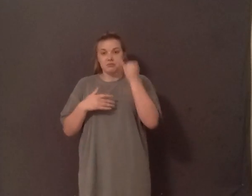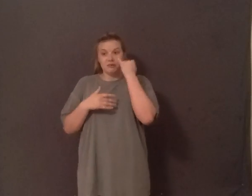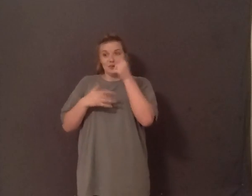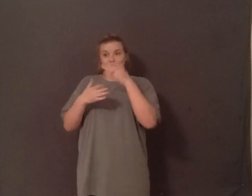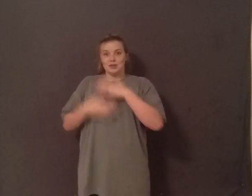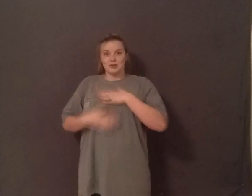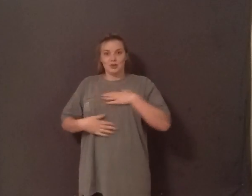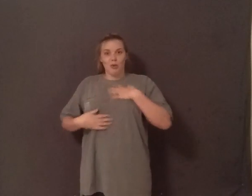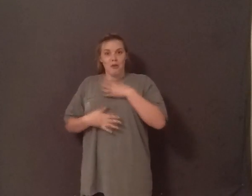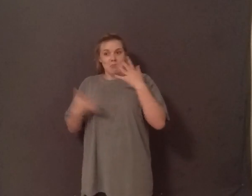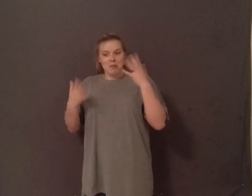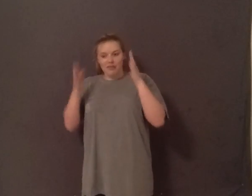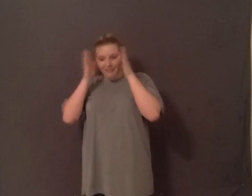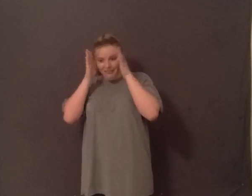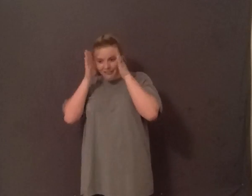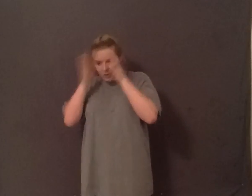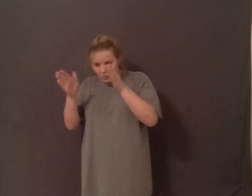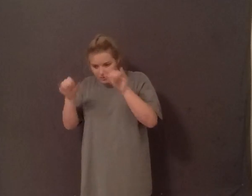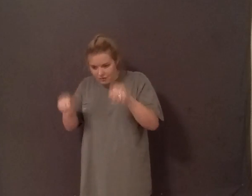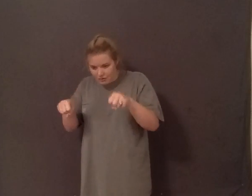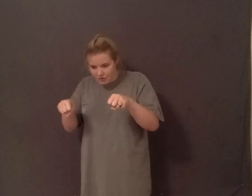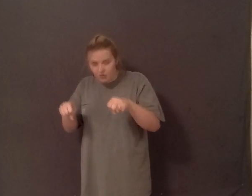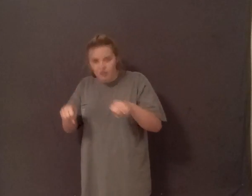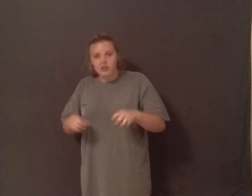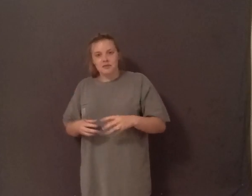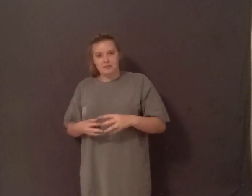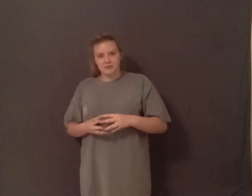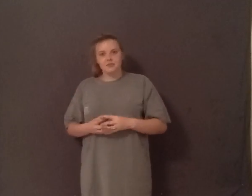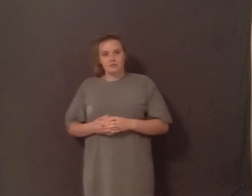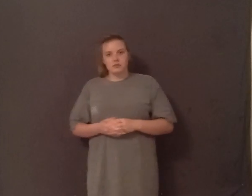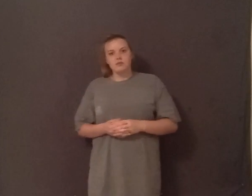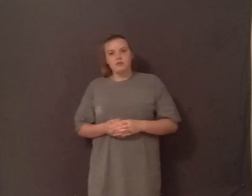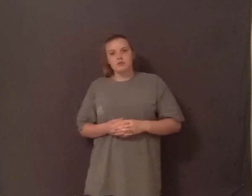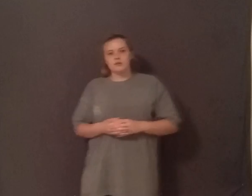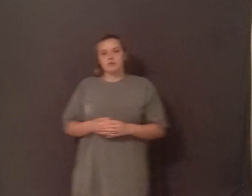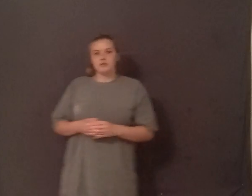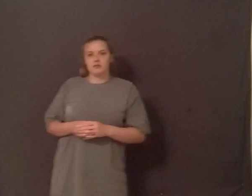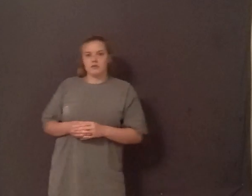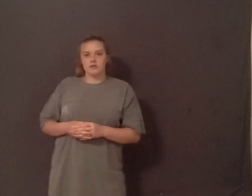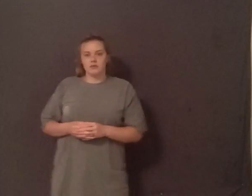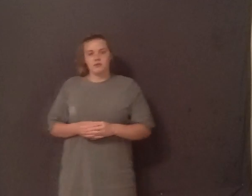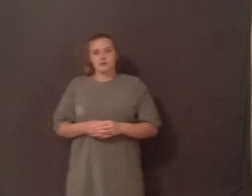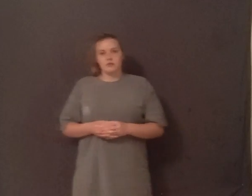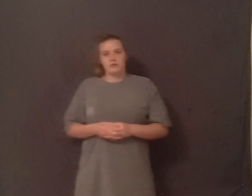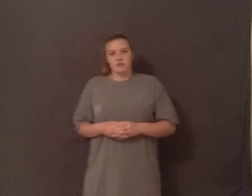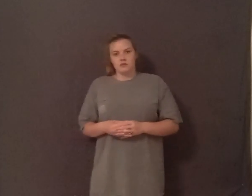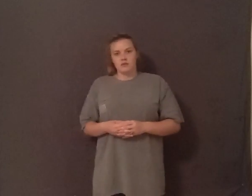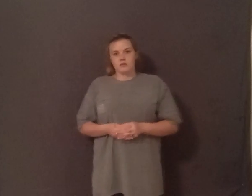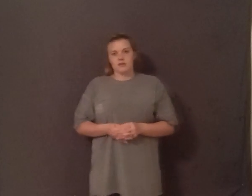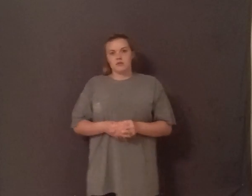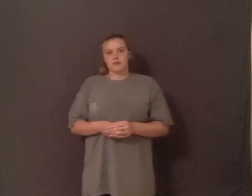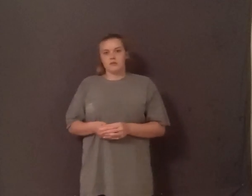less distractions because distractions are escapes. When we don't enjoy something, we need to just get distracted and have a little pick-me-up for a